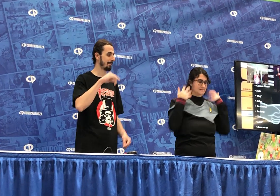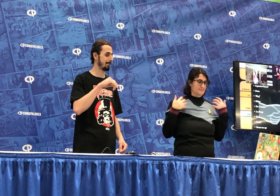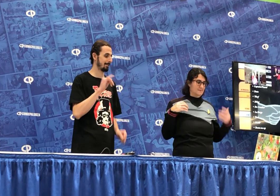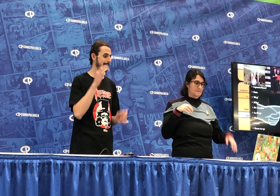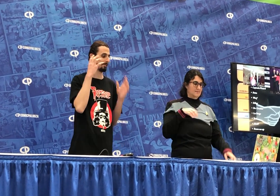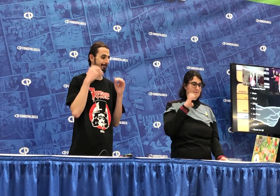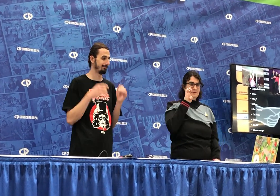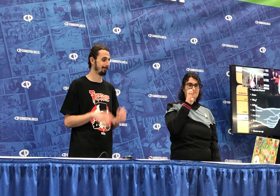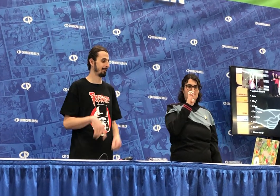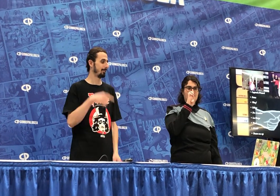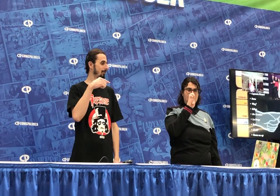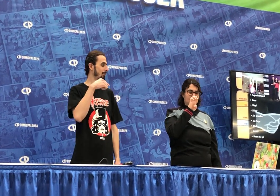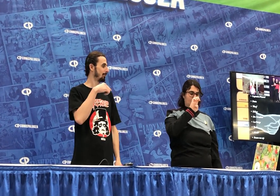It's with the spots on the side.